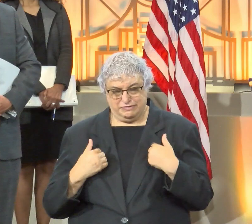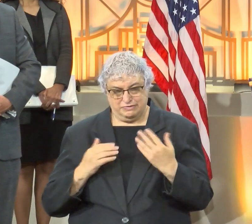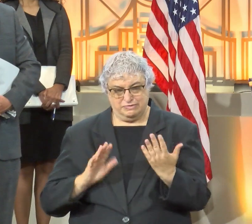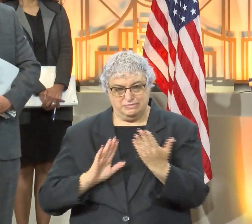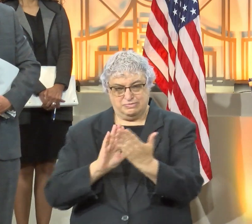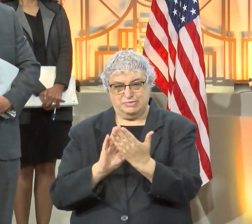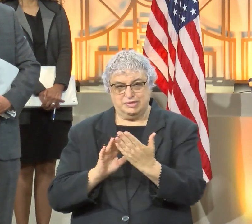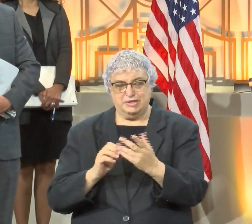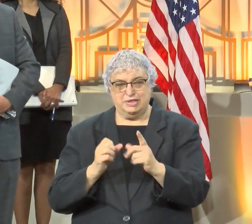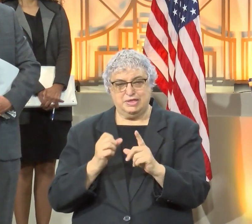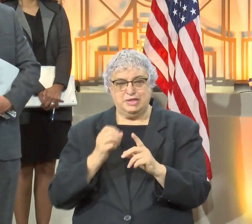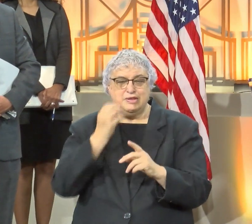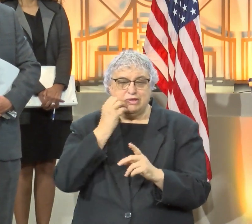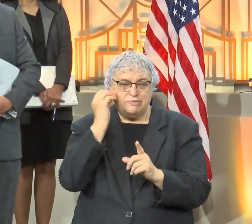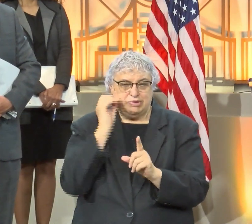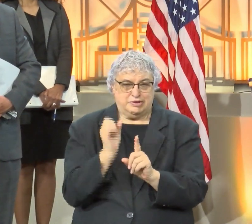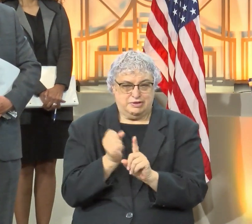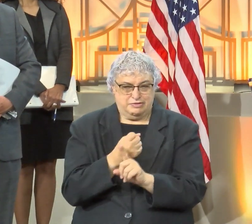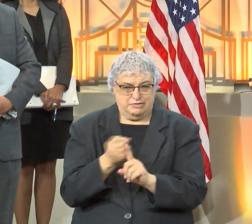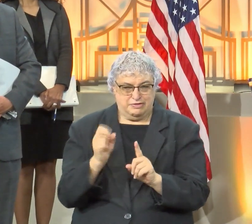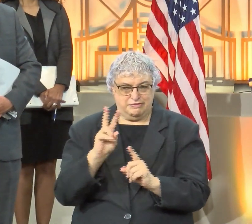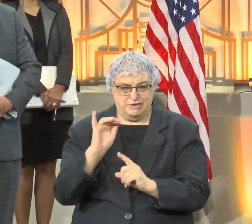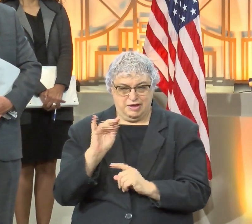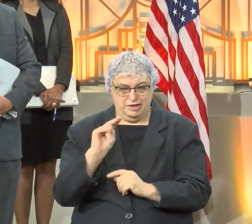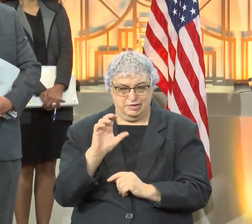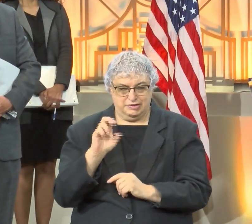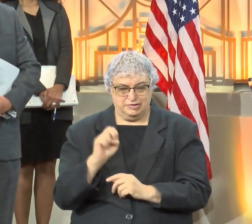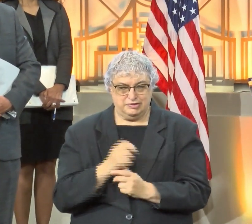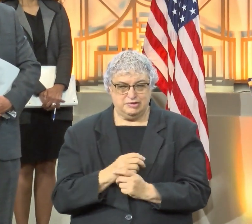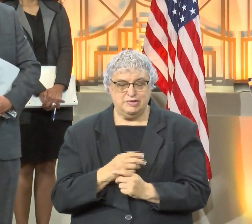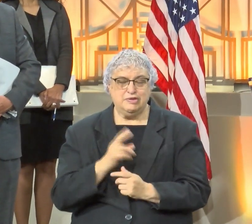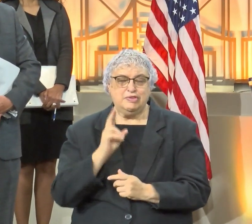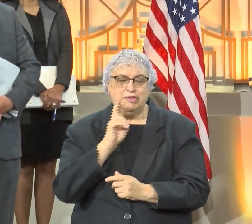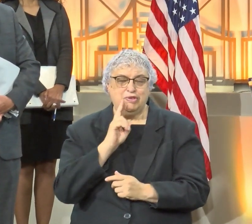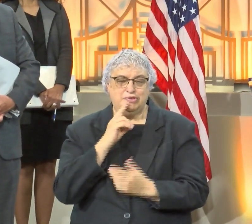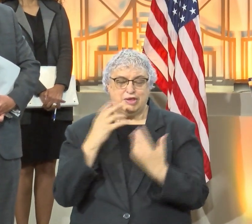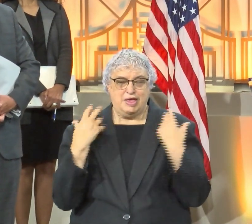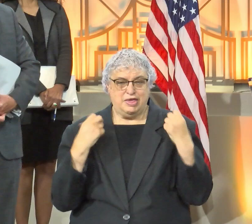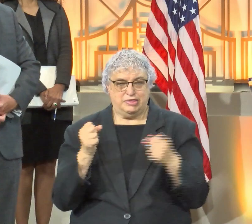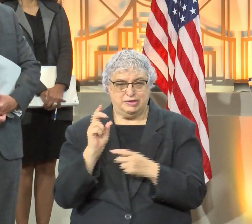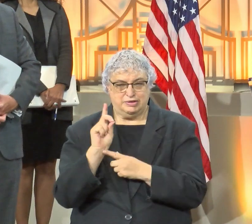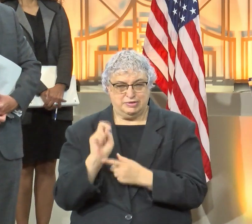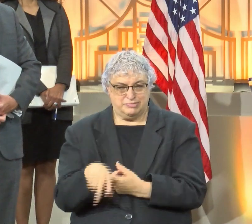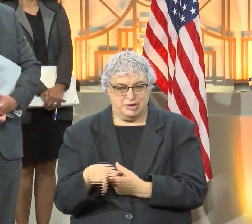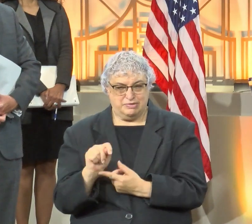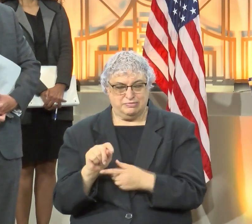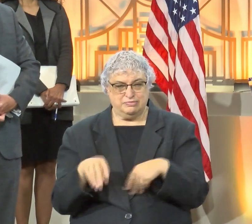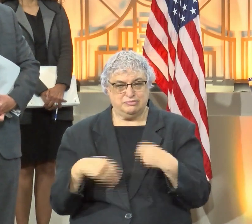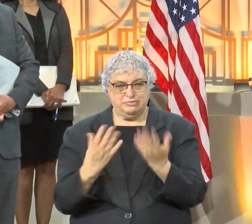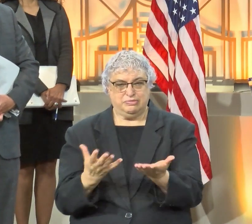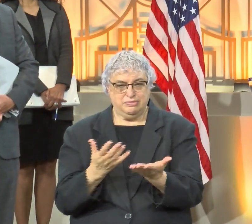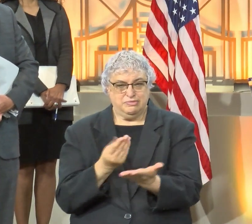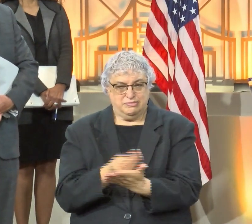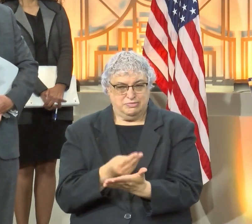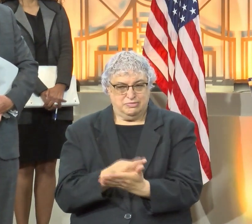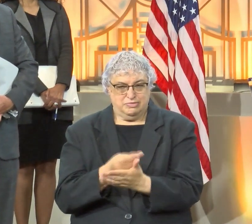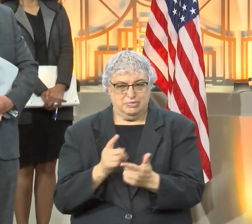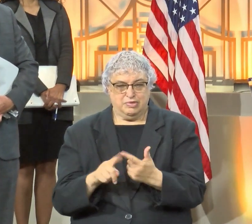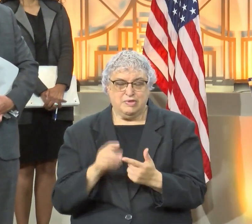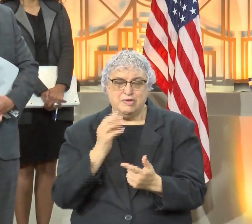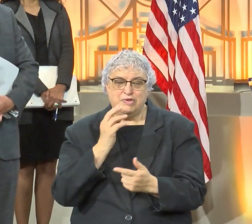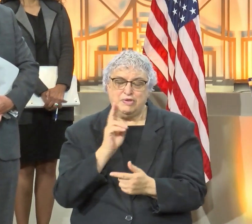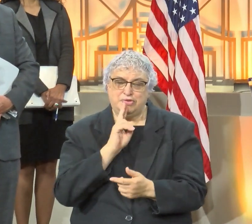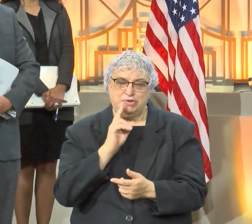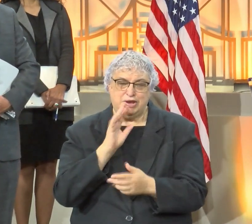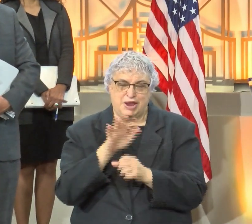address domestic violence crisis. The Houston Health Department is proud to provide financial support to Houston Area